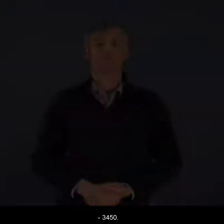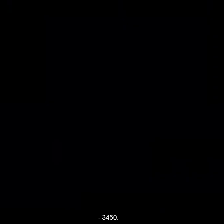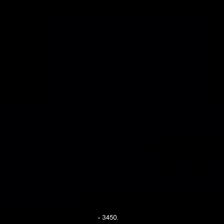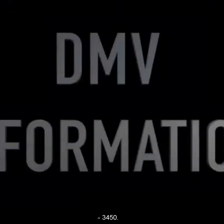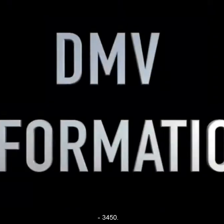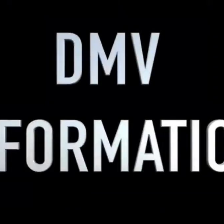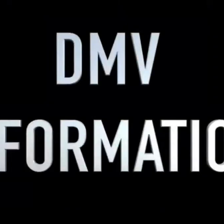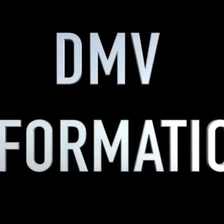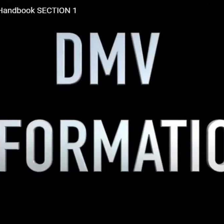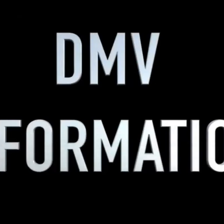94232-3450.